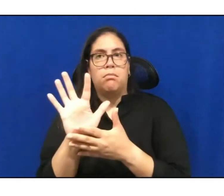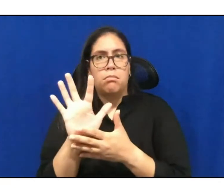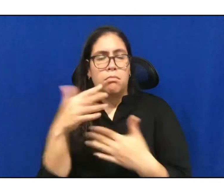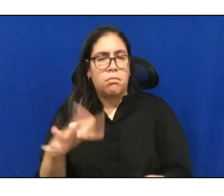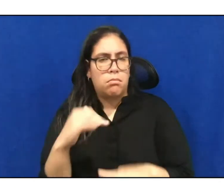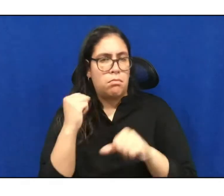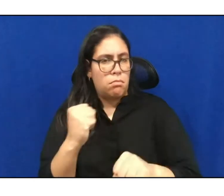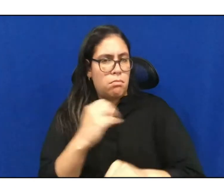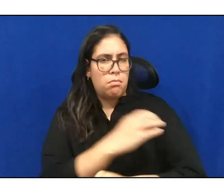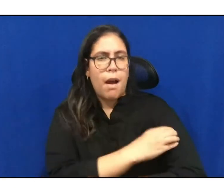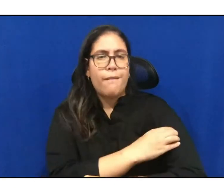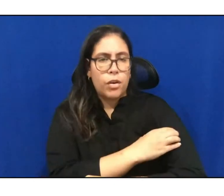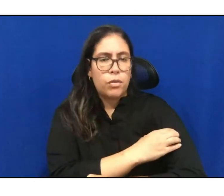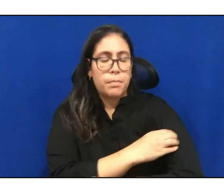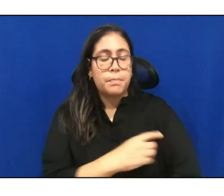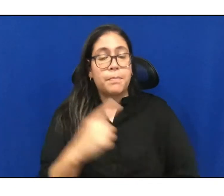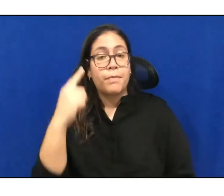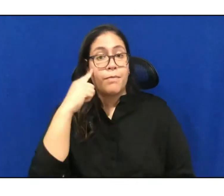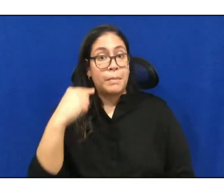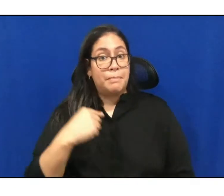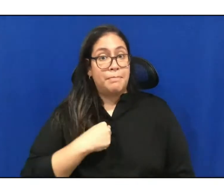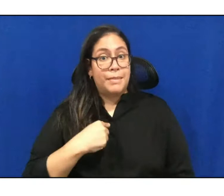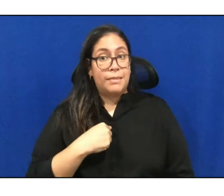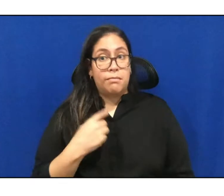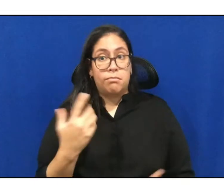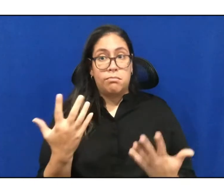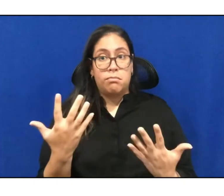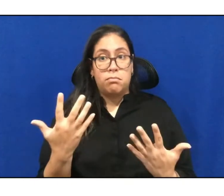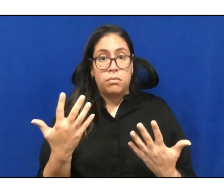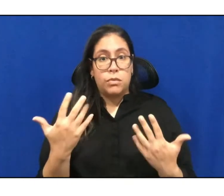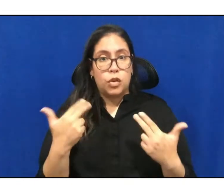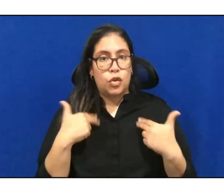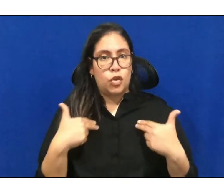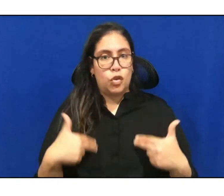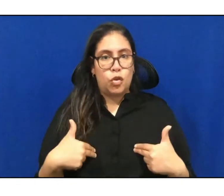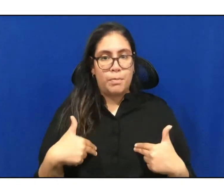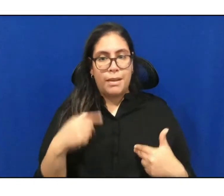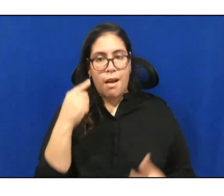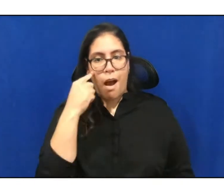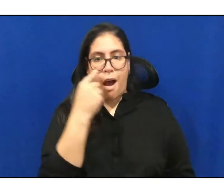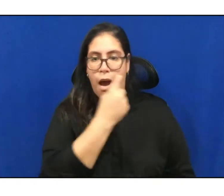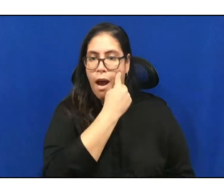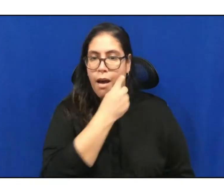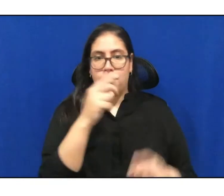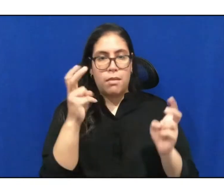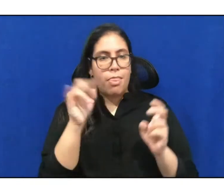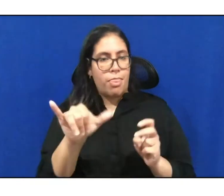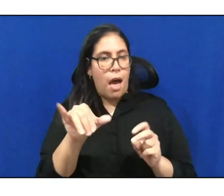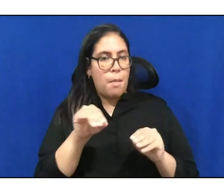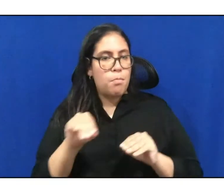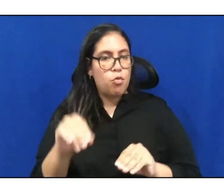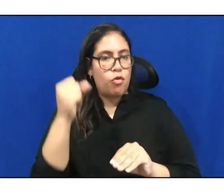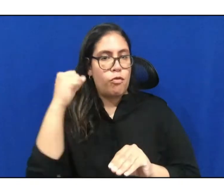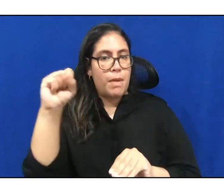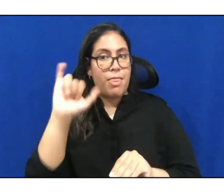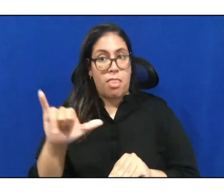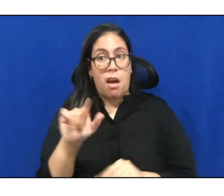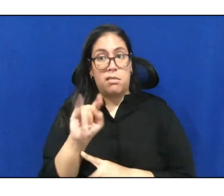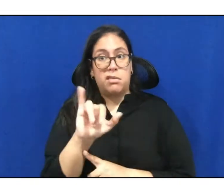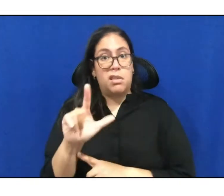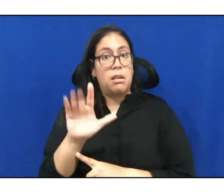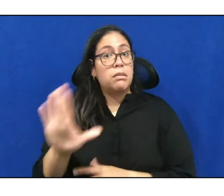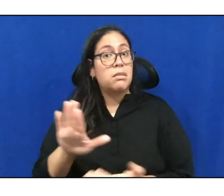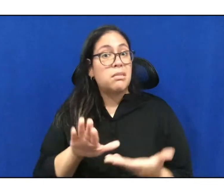that what it did for me is humanize the movement, and I think that's what Till's death did for people, is it